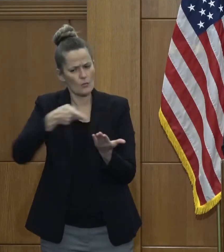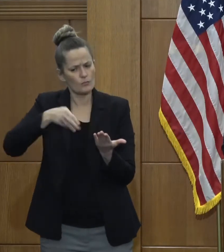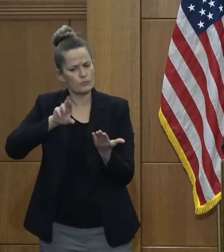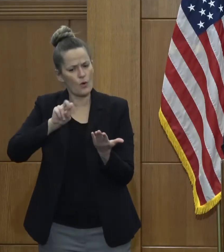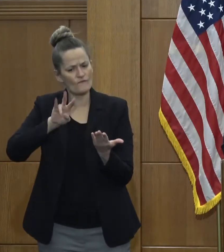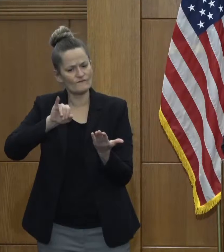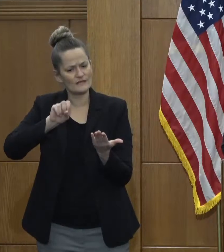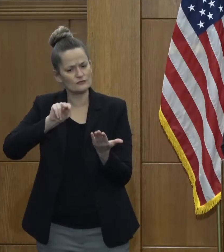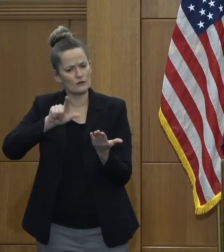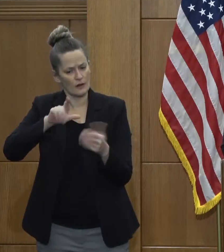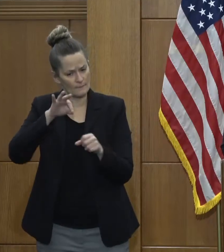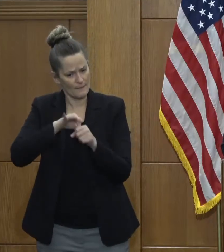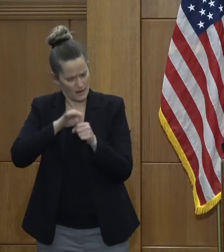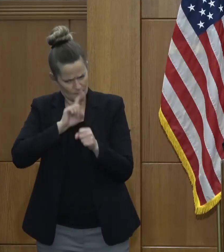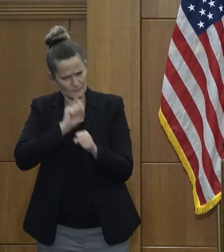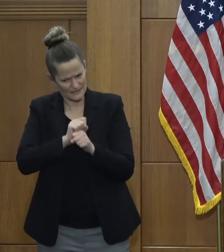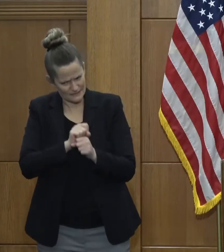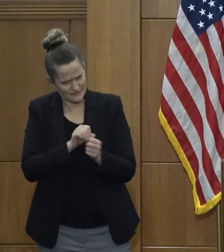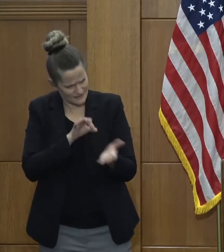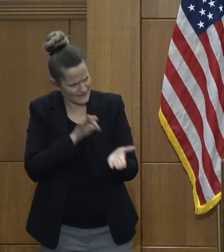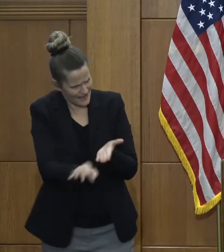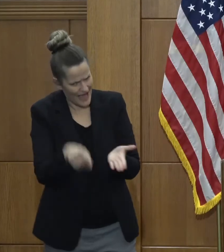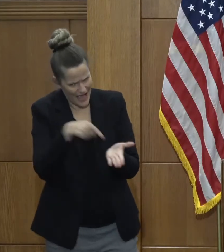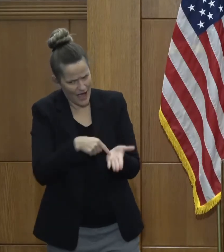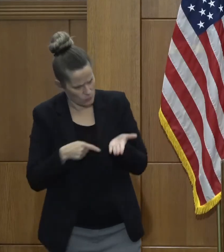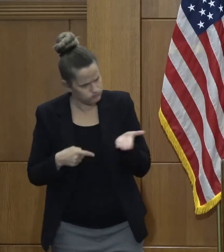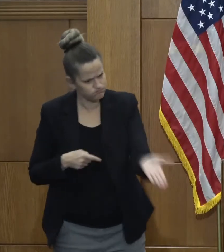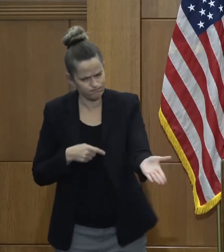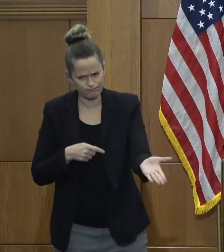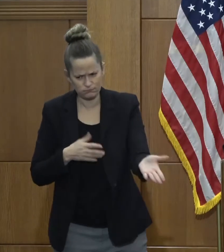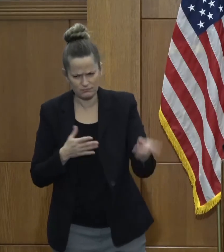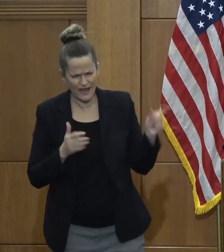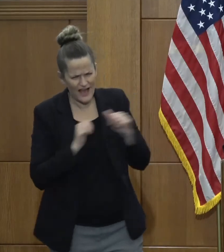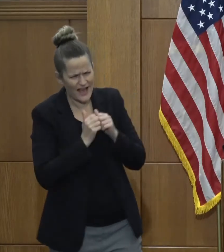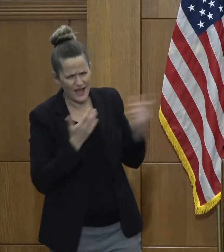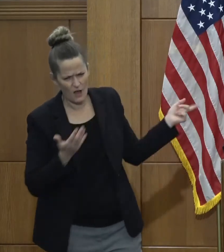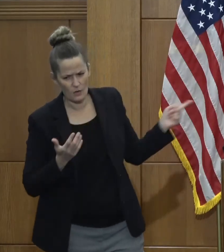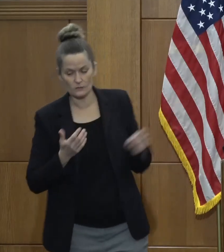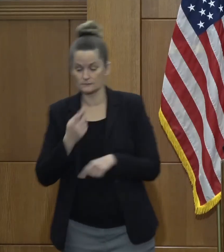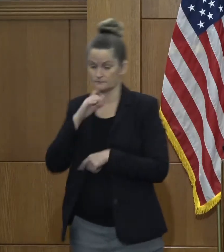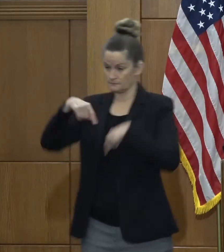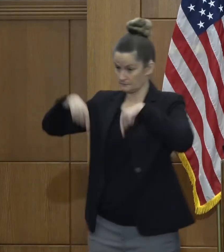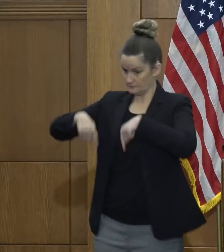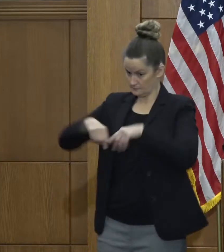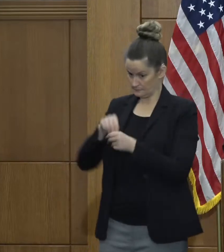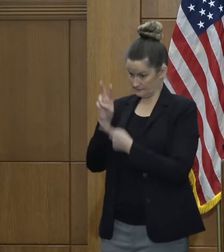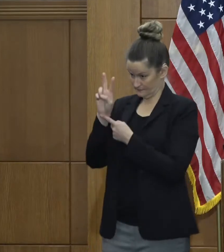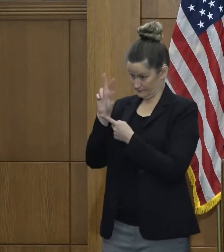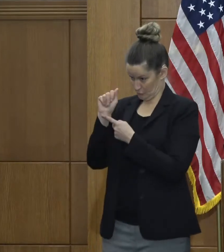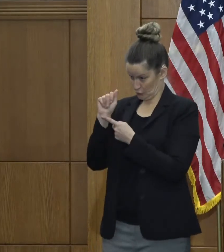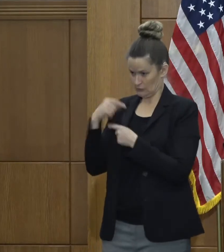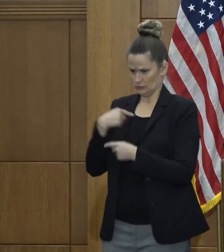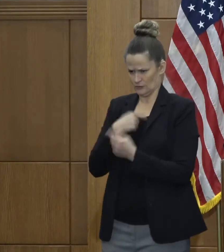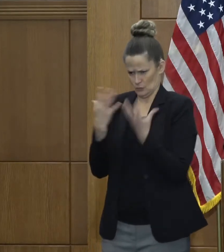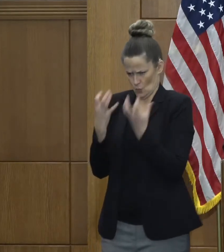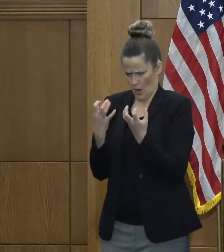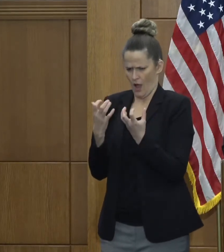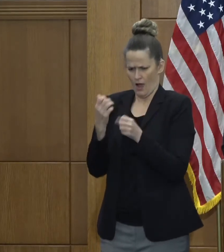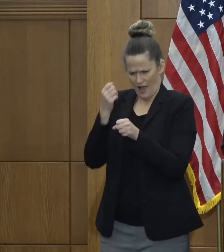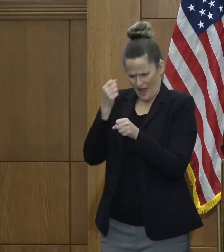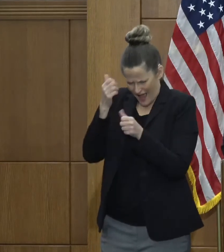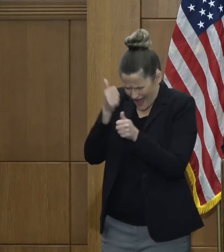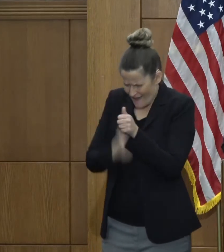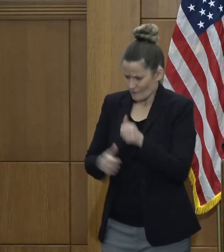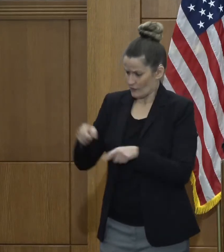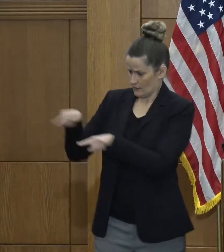First, in Virginia, we want every eligible voter to vote in this election. And when an